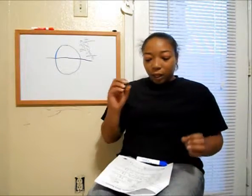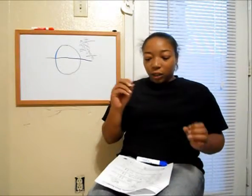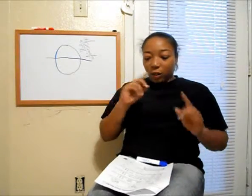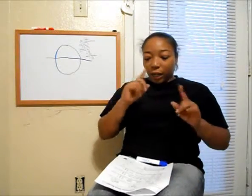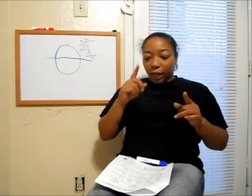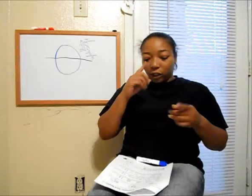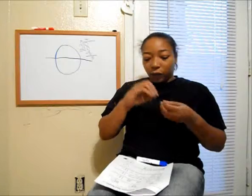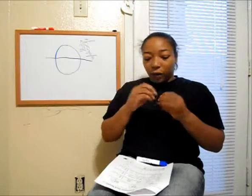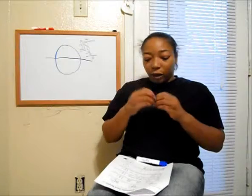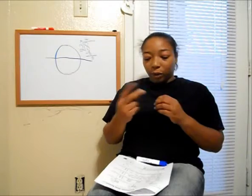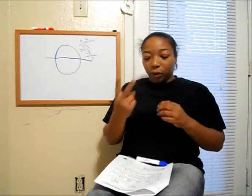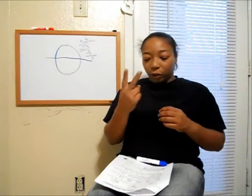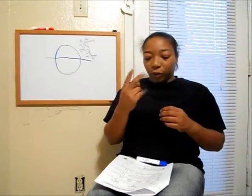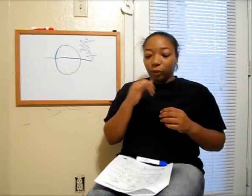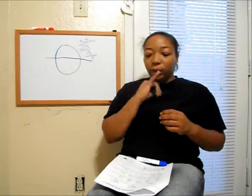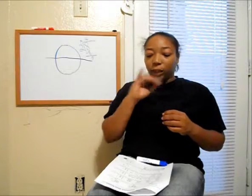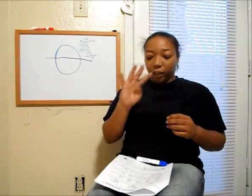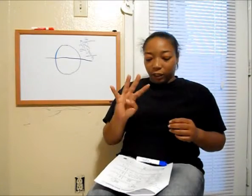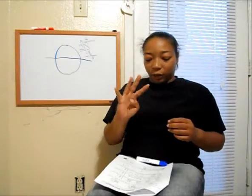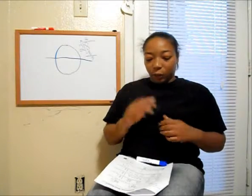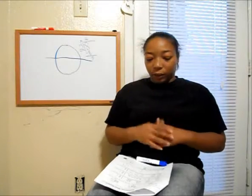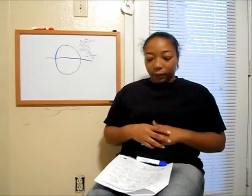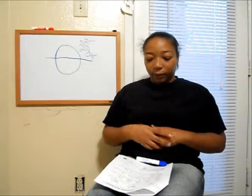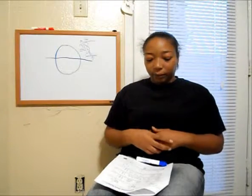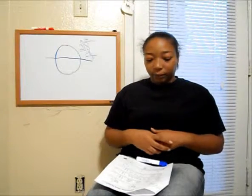So the answer for number 2 is 4.